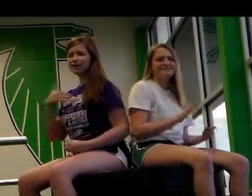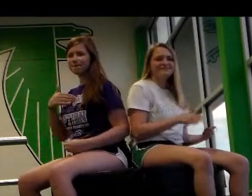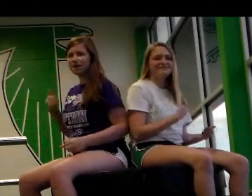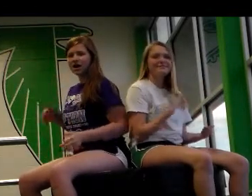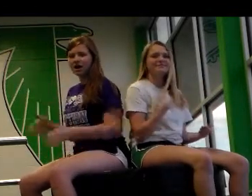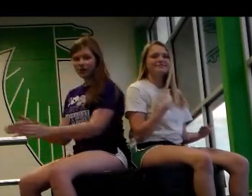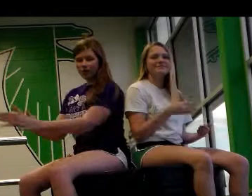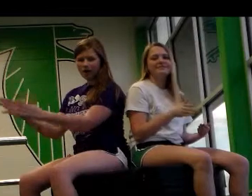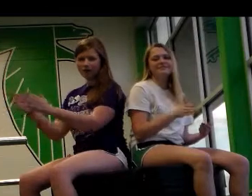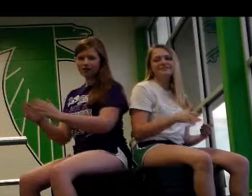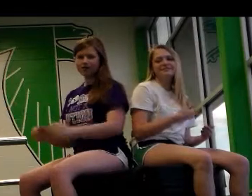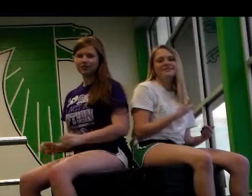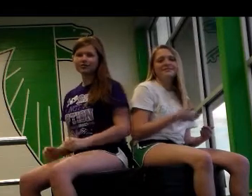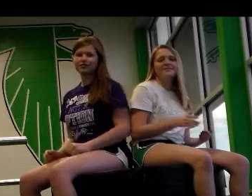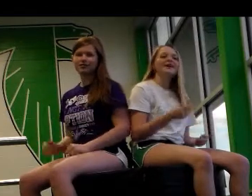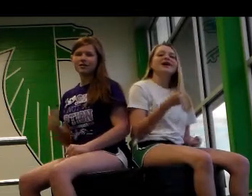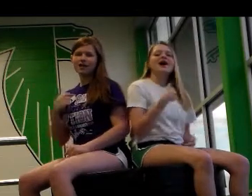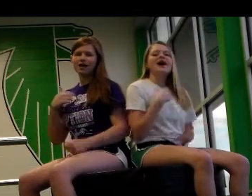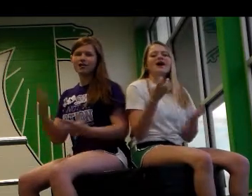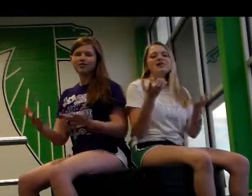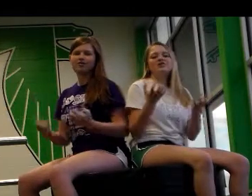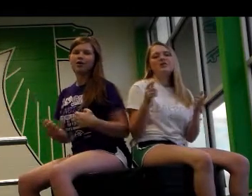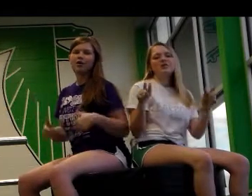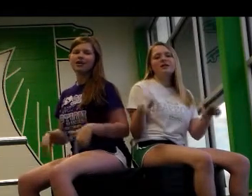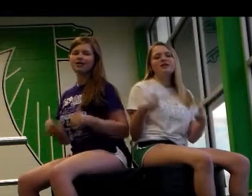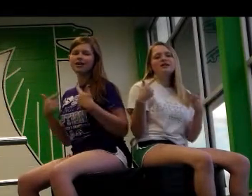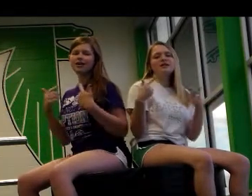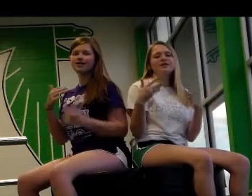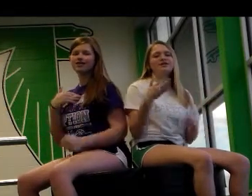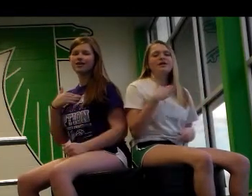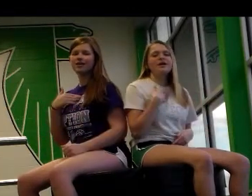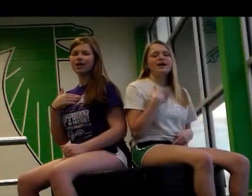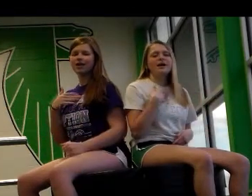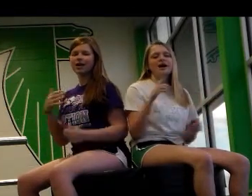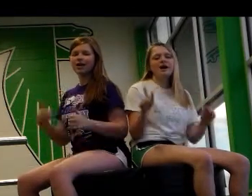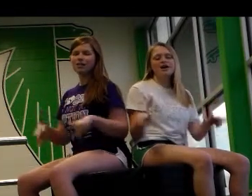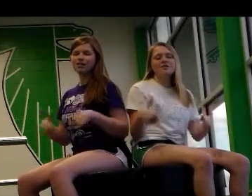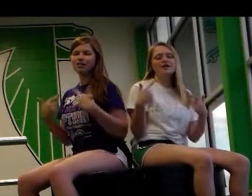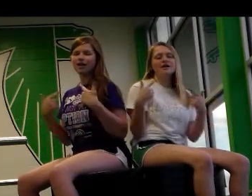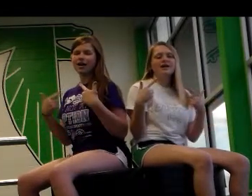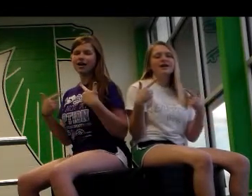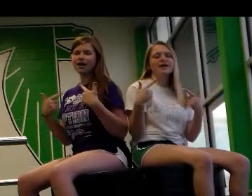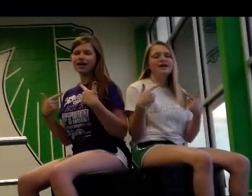it my way I just wanna live my life